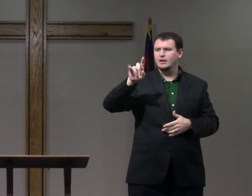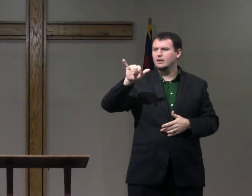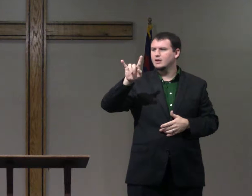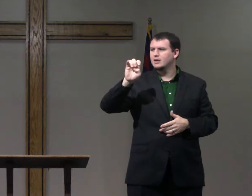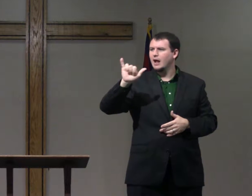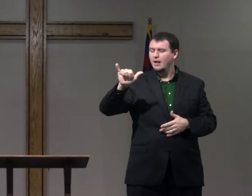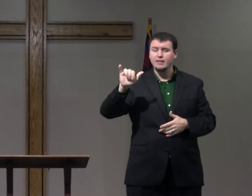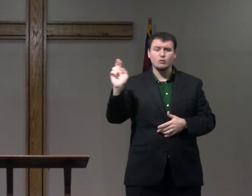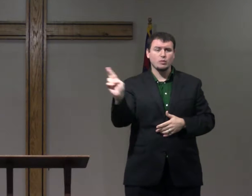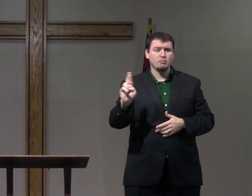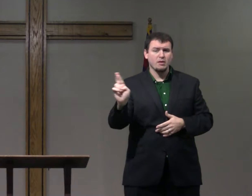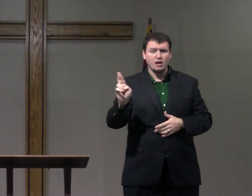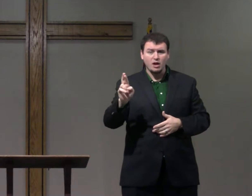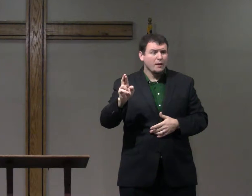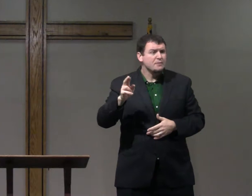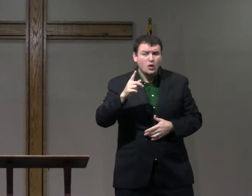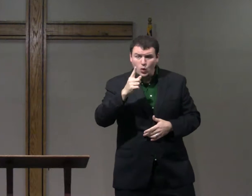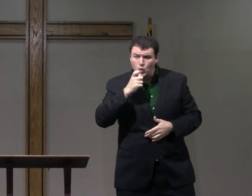Rebecca Diley.